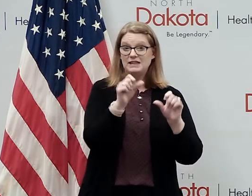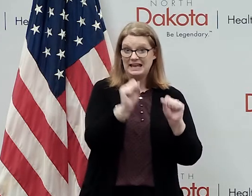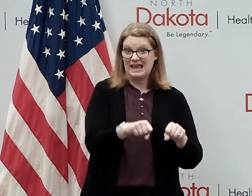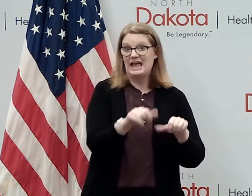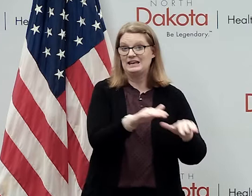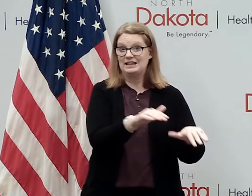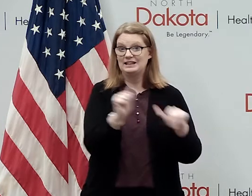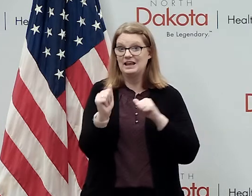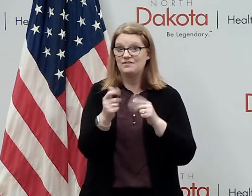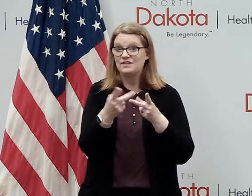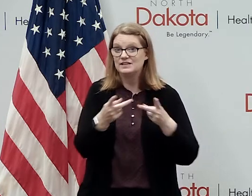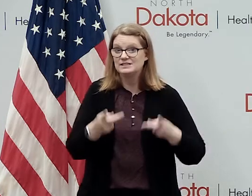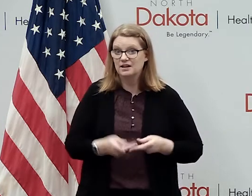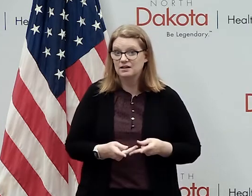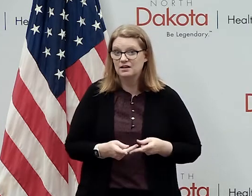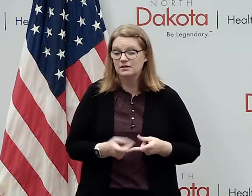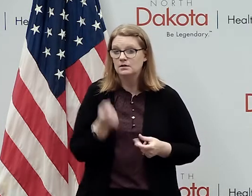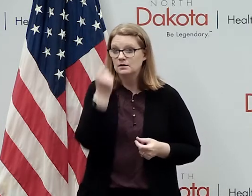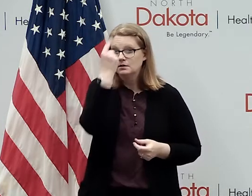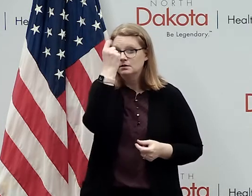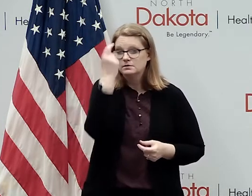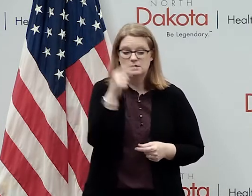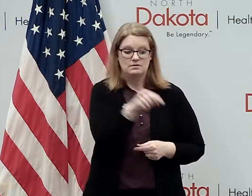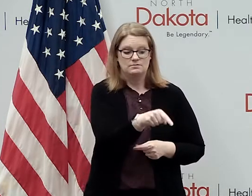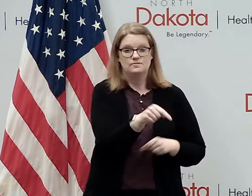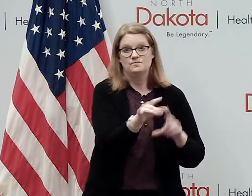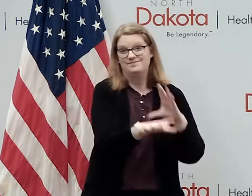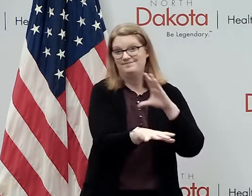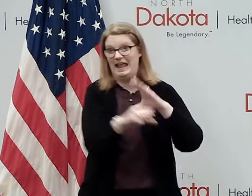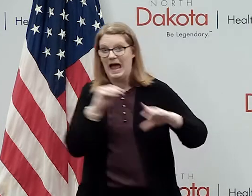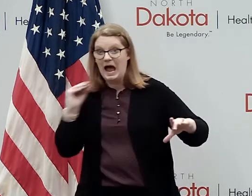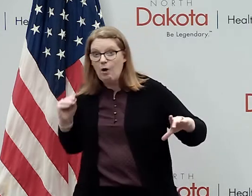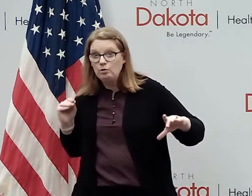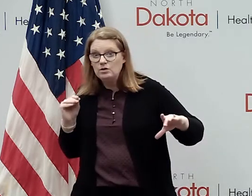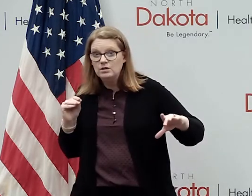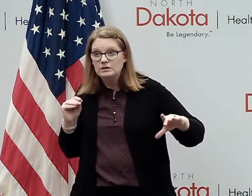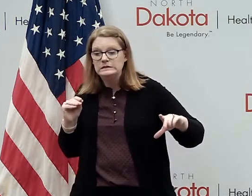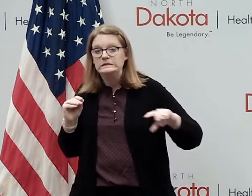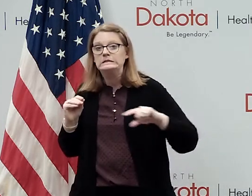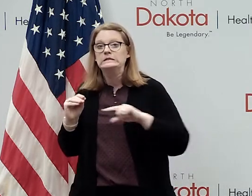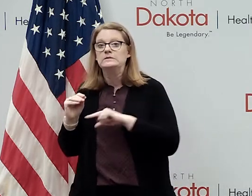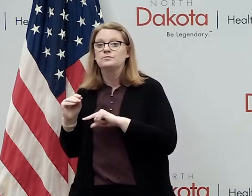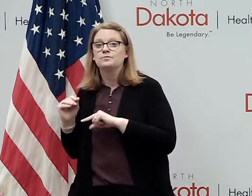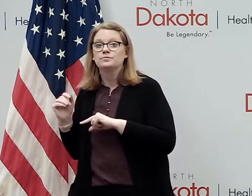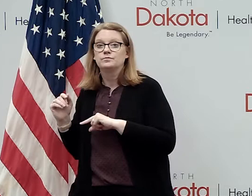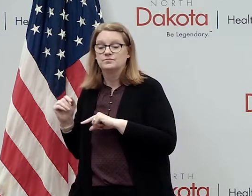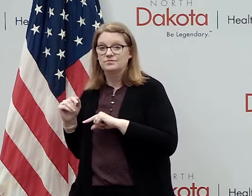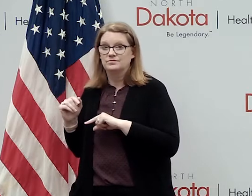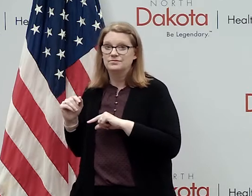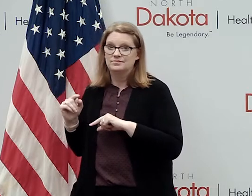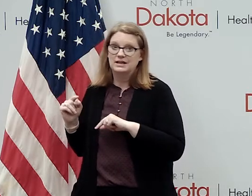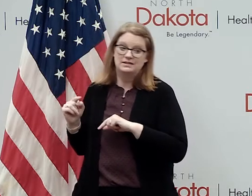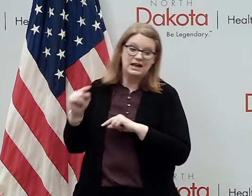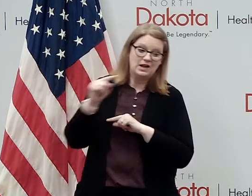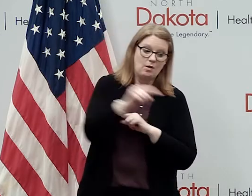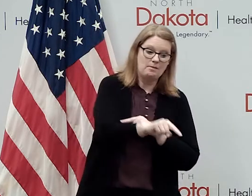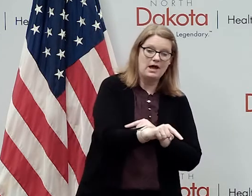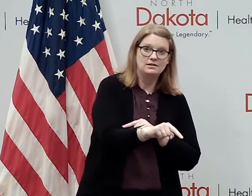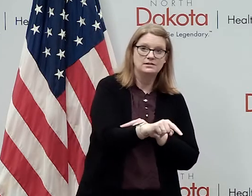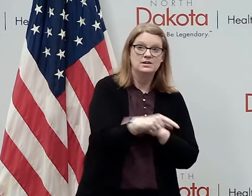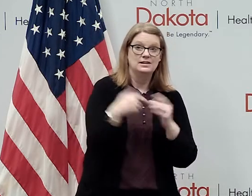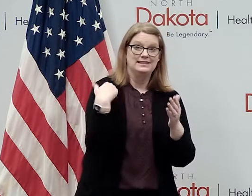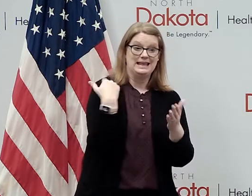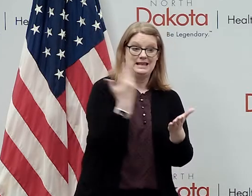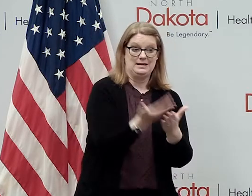families, but they should understand that if they do so, and their families should understand that they may be subject to appropriate infection control practices upon